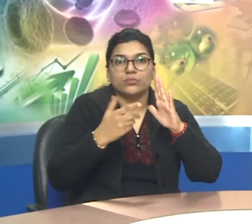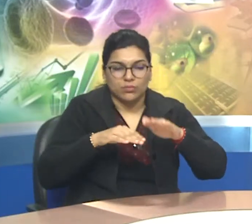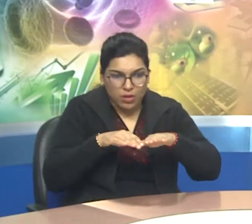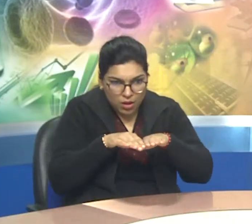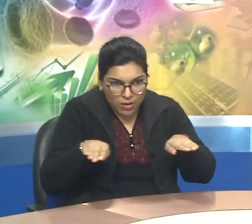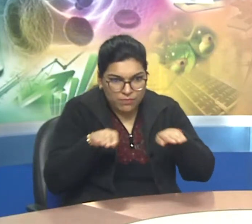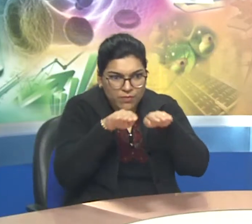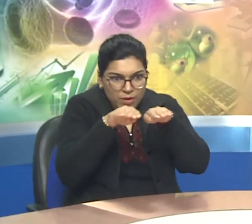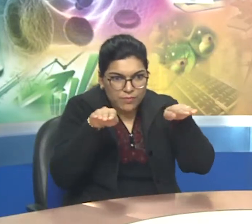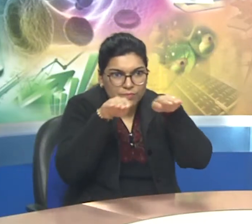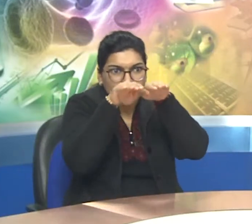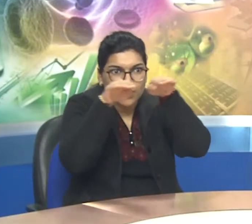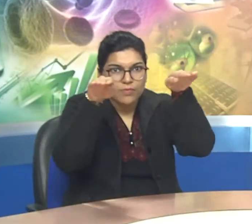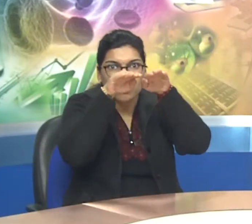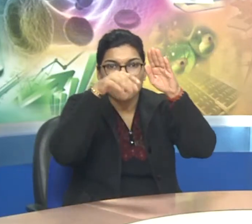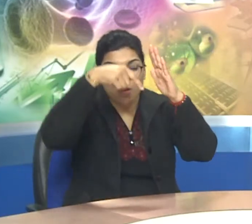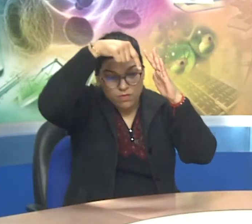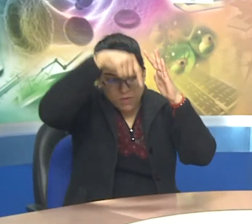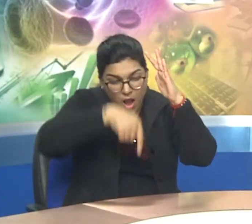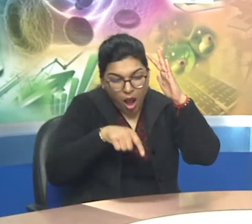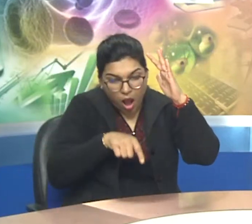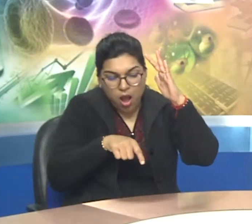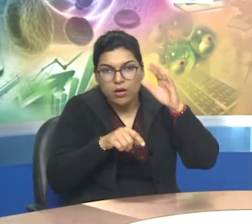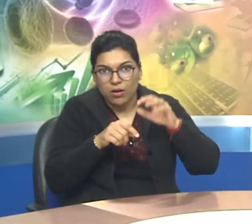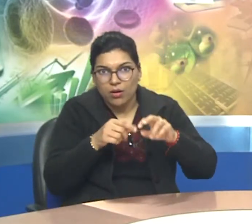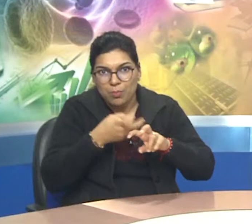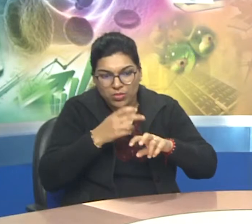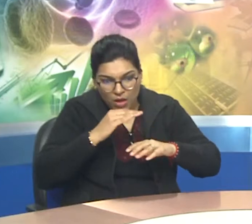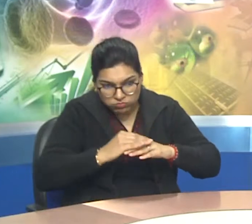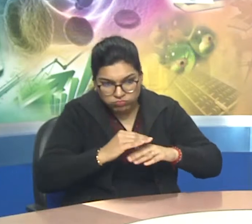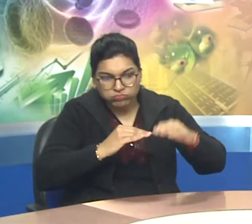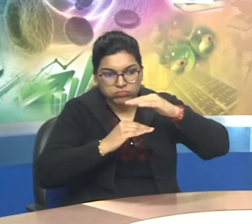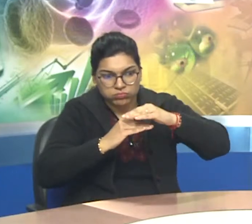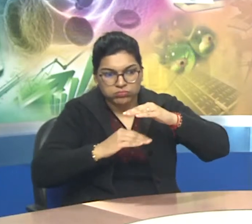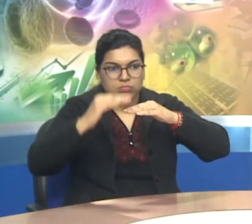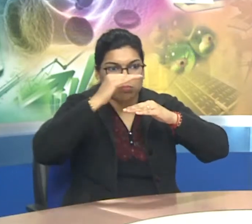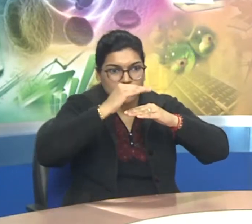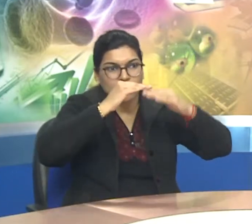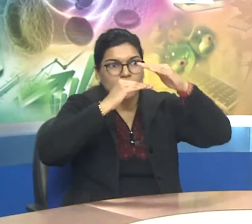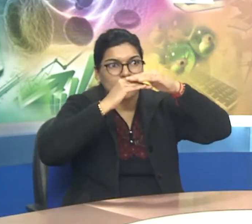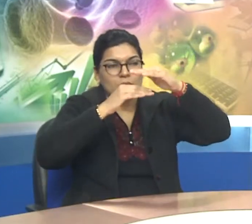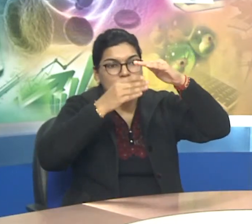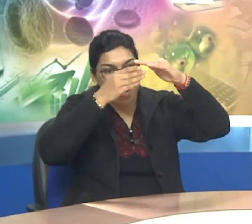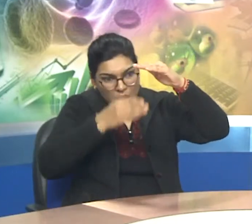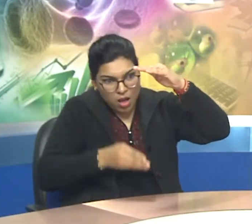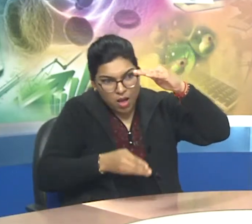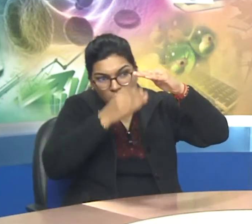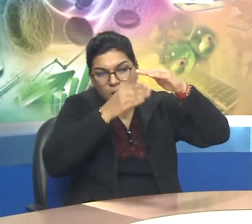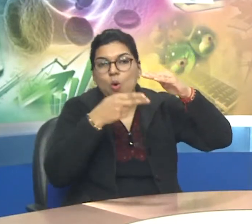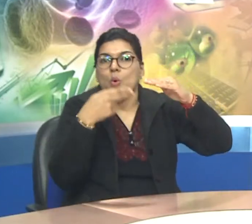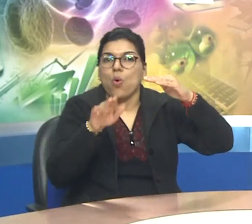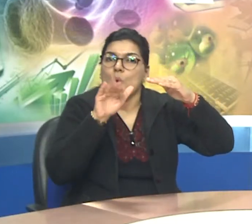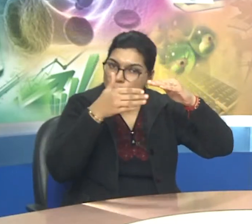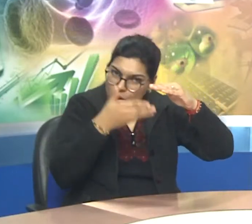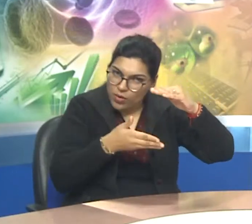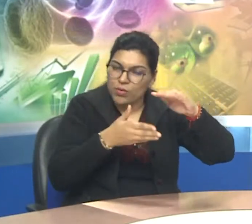Like in the atmosphere, we have different layers. In the earth, also soil has different